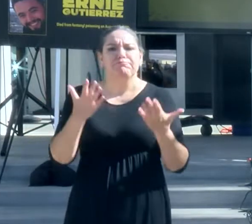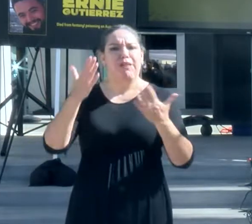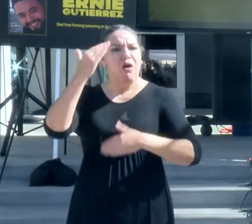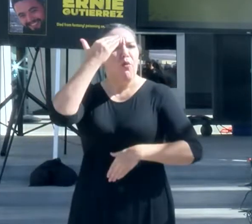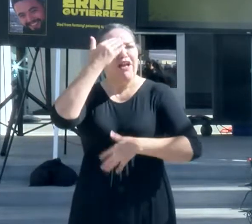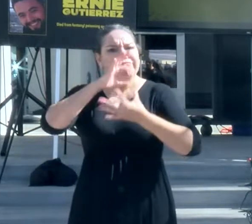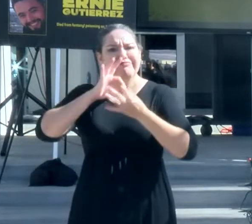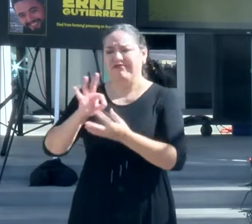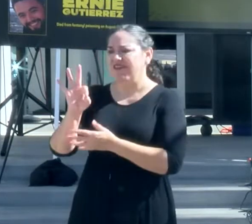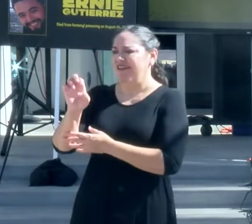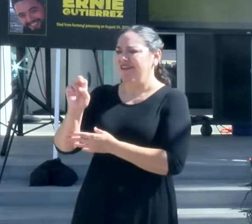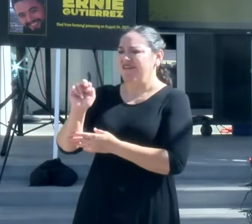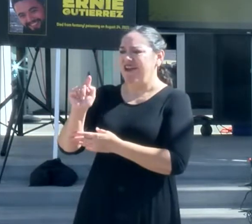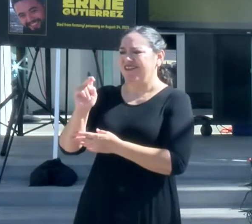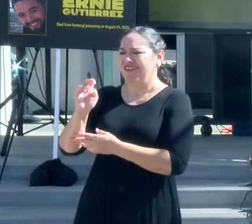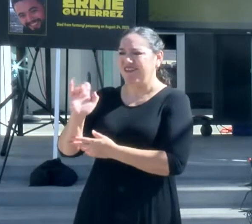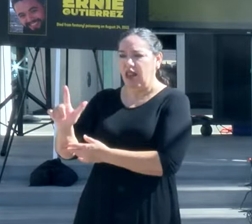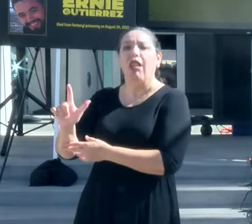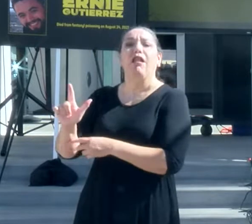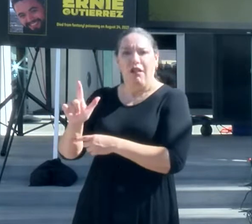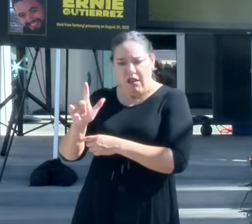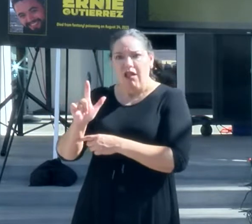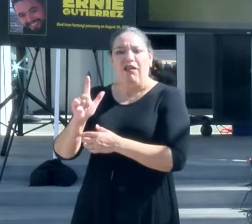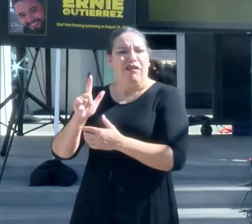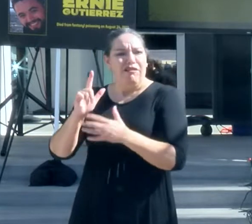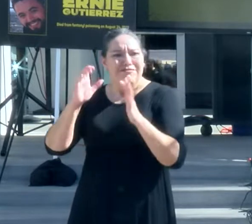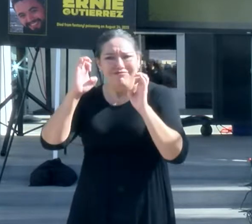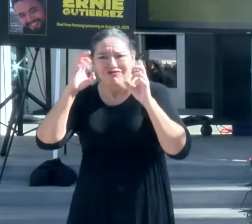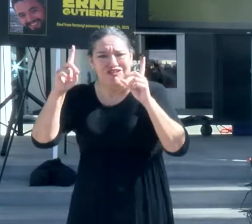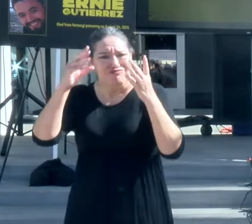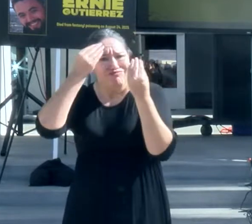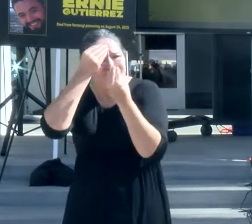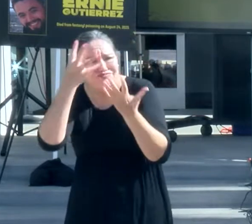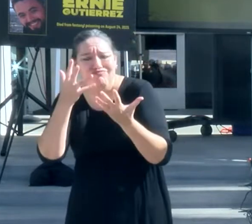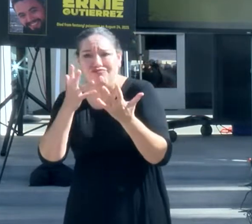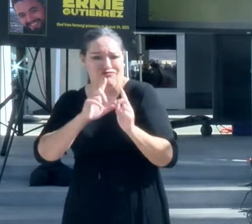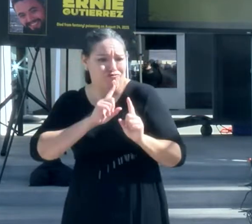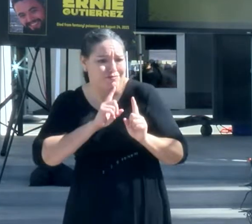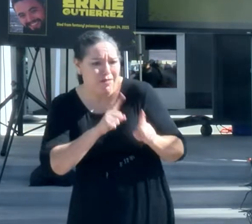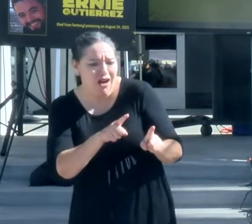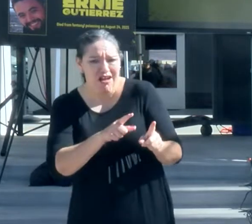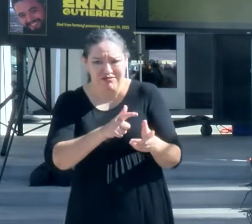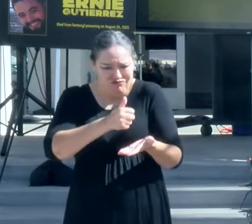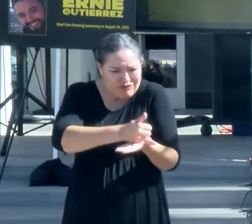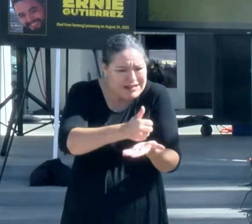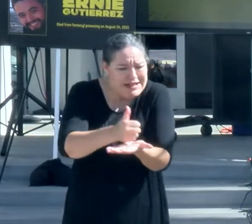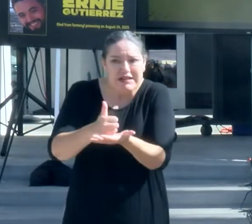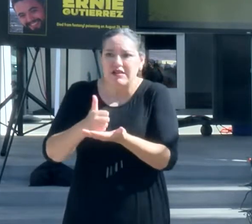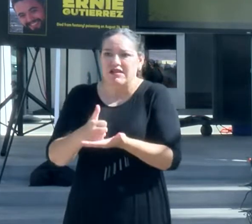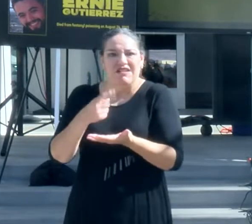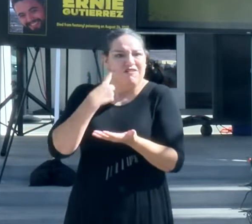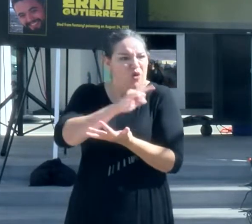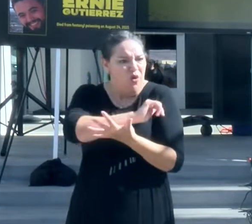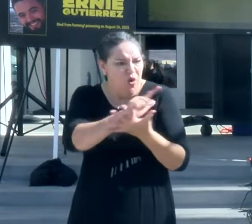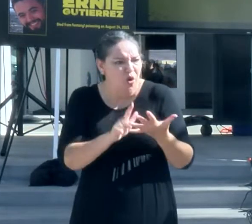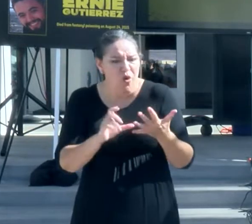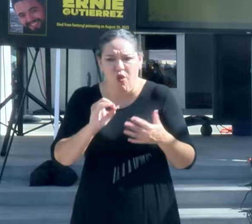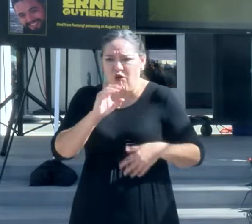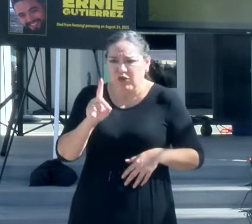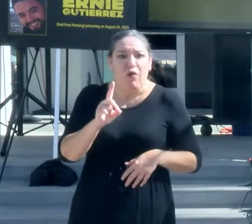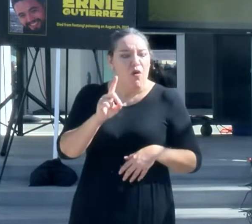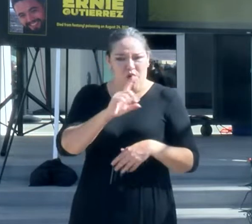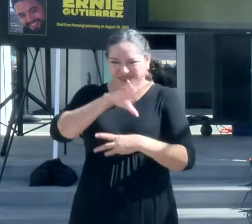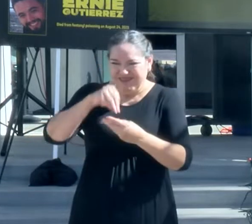awareness and education programming, as well as overdose response and treatment efforts, all being undertaken in